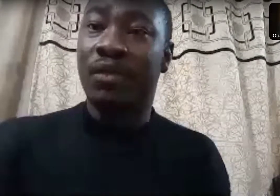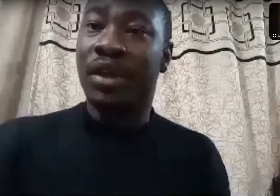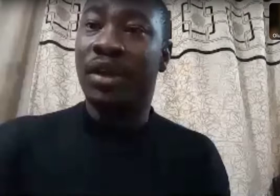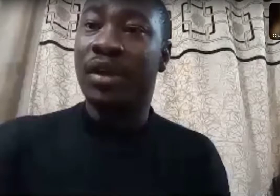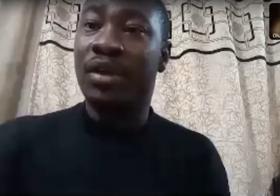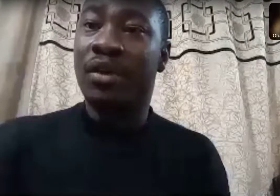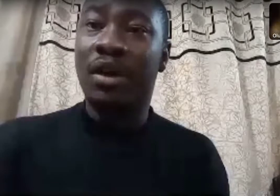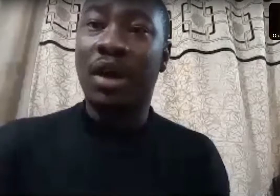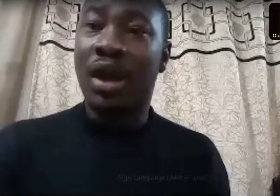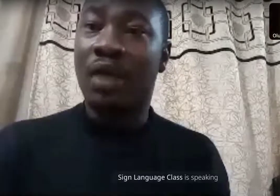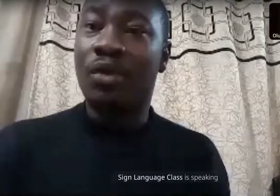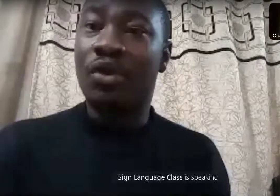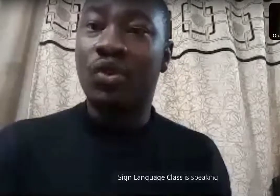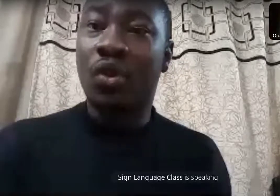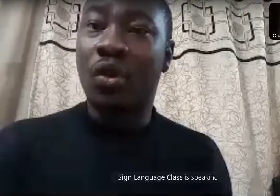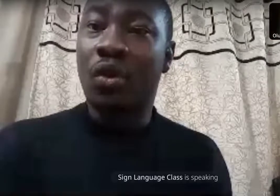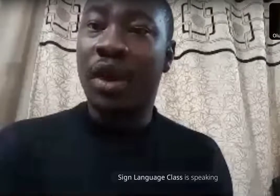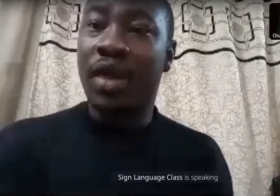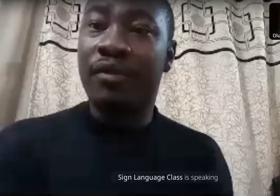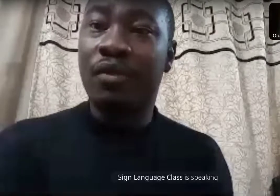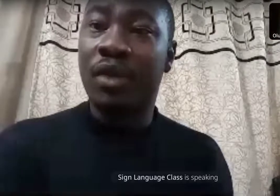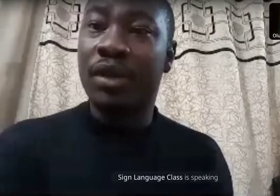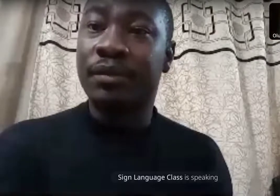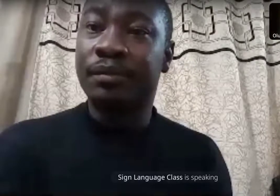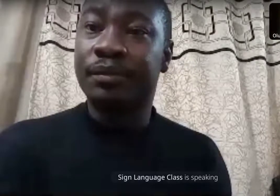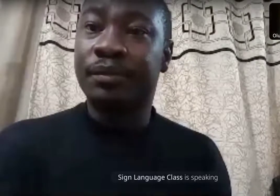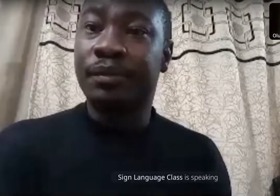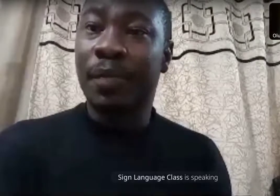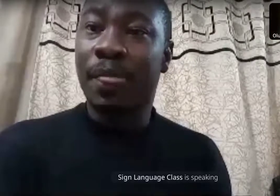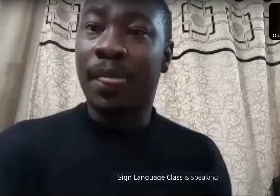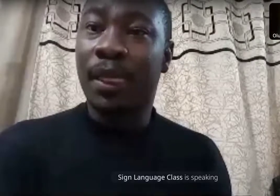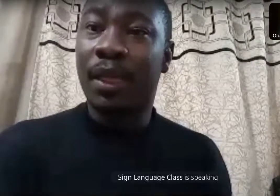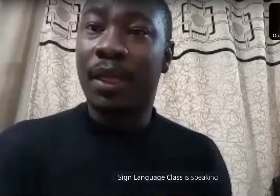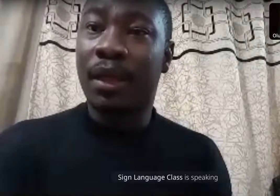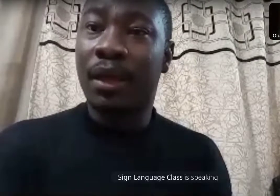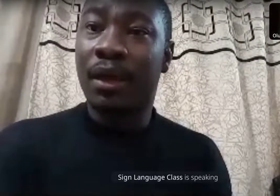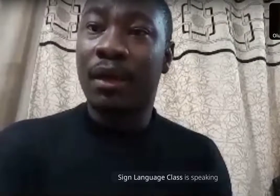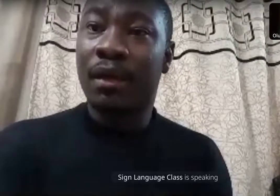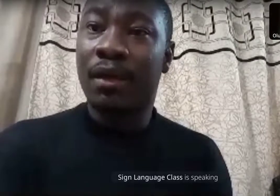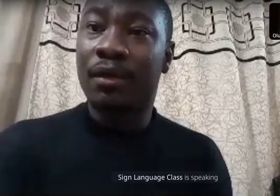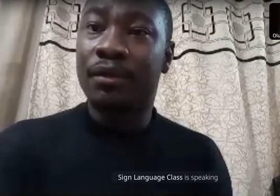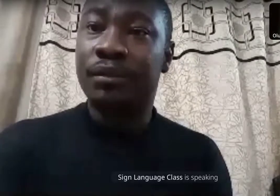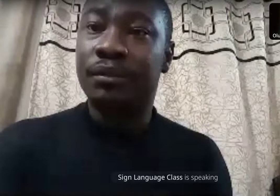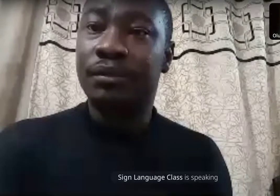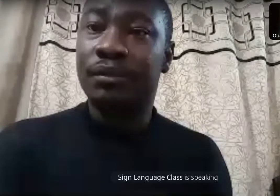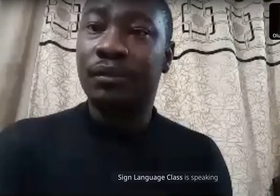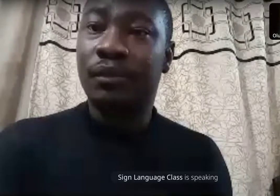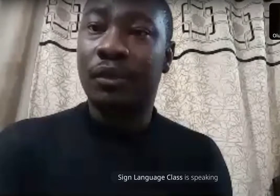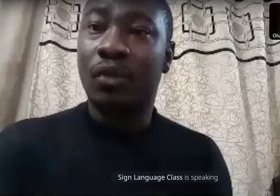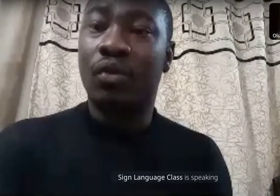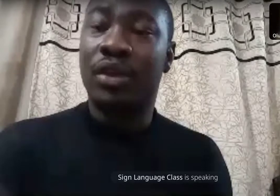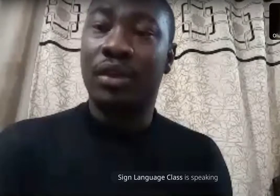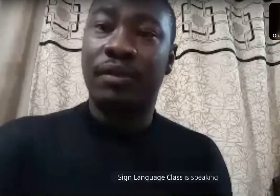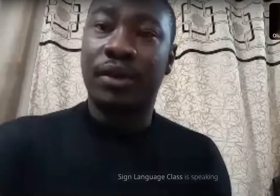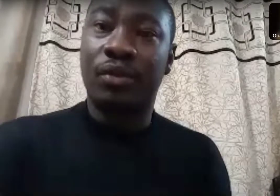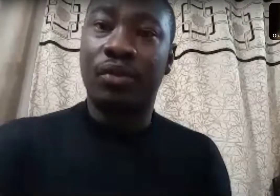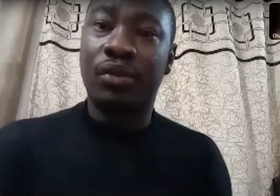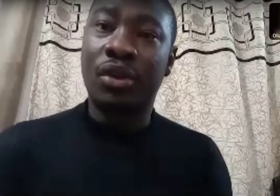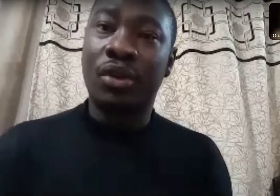call everyone? No, that's people who indicate interest, sir. Okay, very good. Okay, Oluwakemi, you're on the spotlight